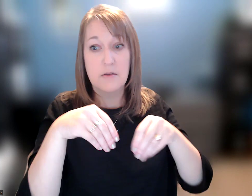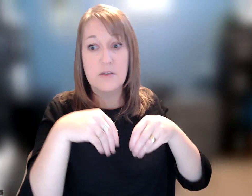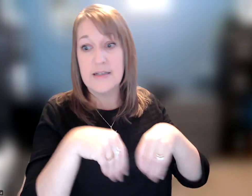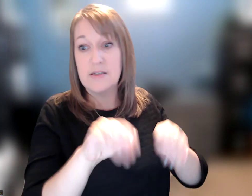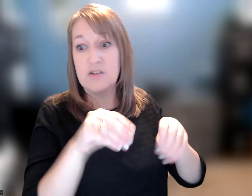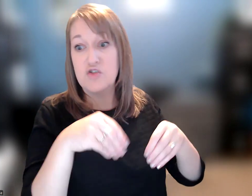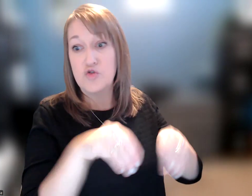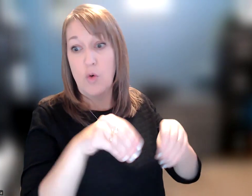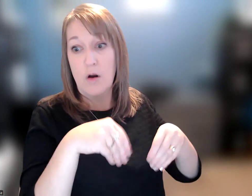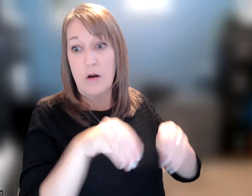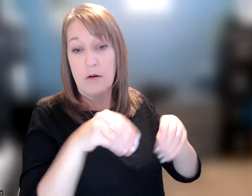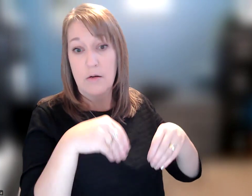So that's store.